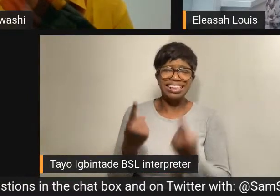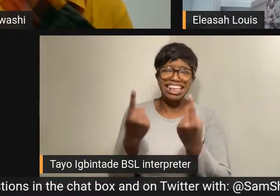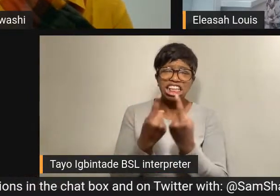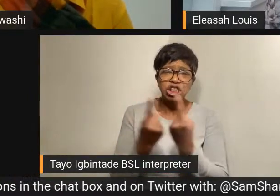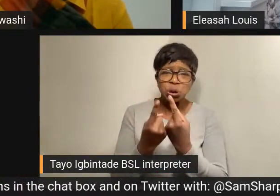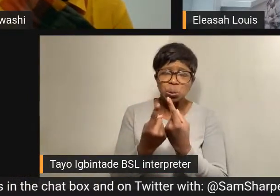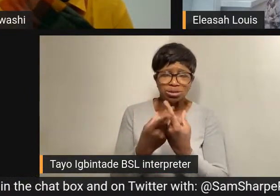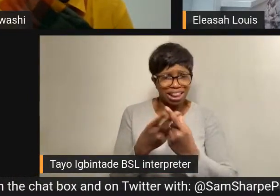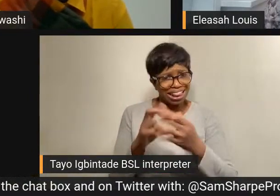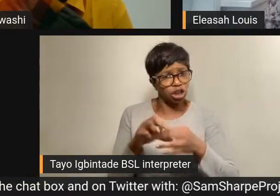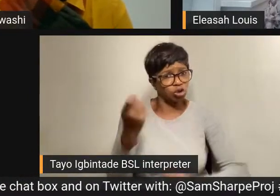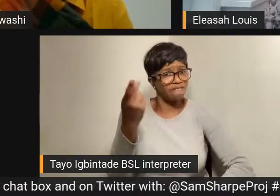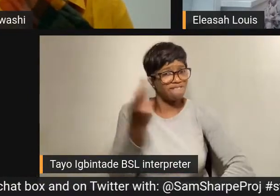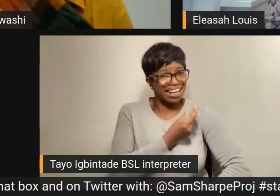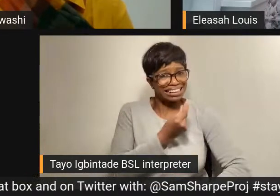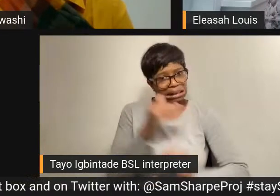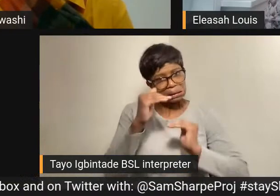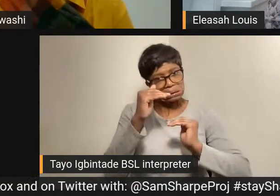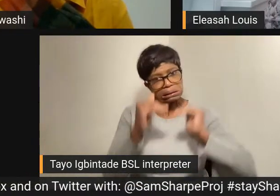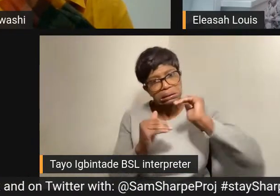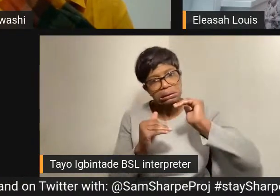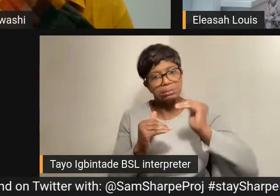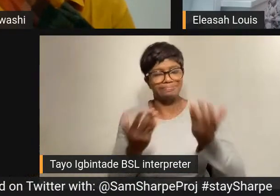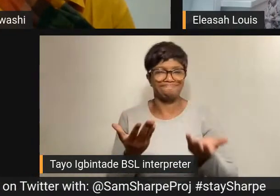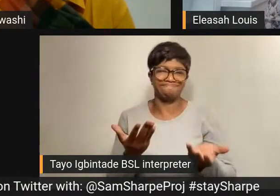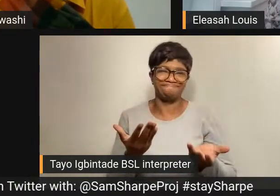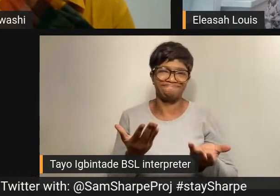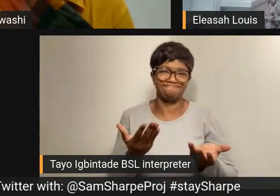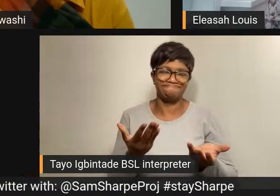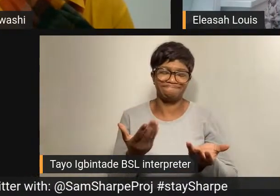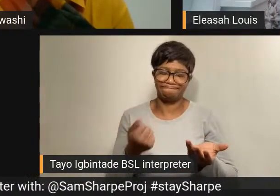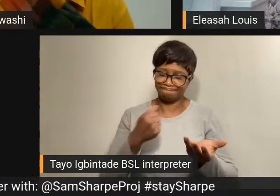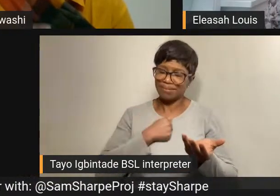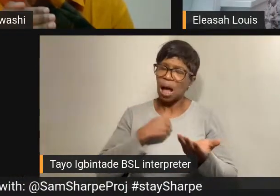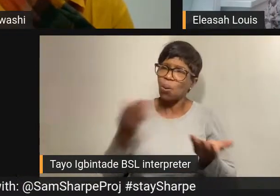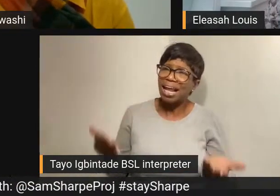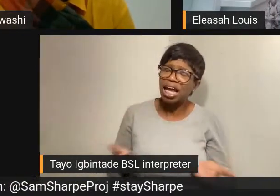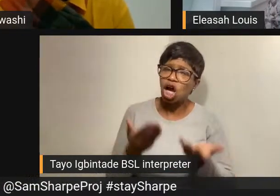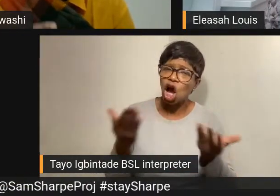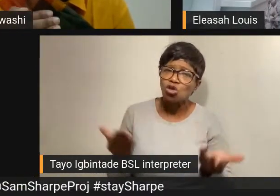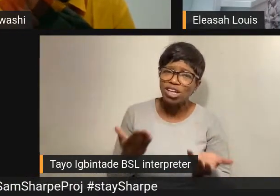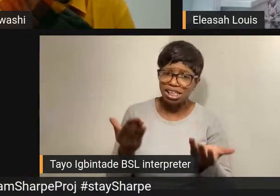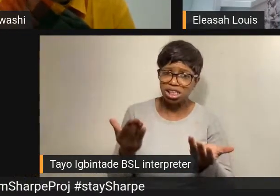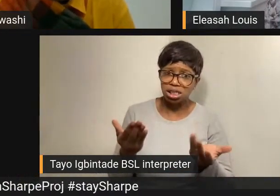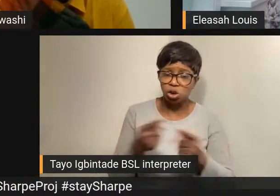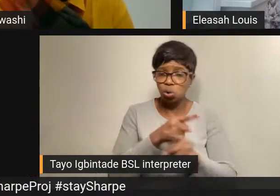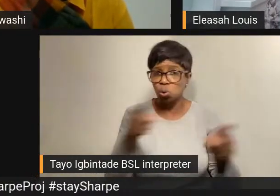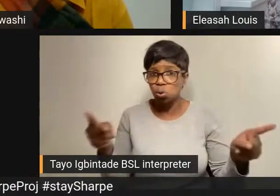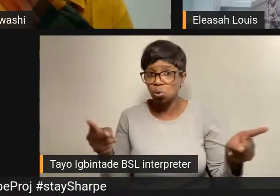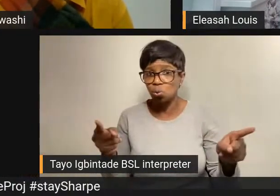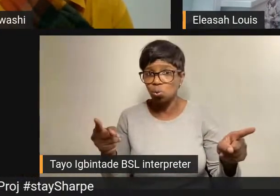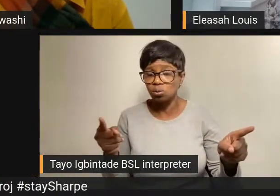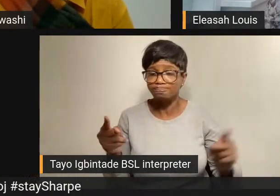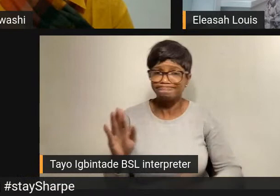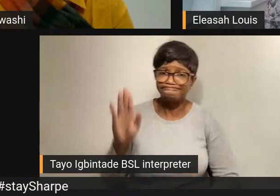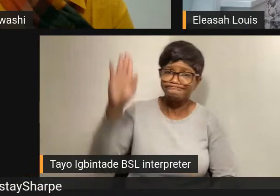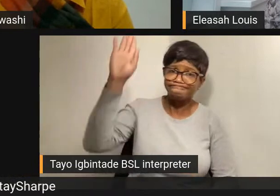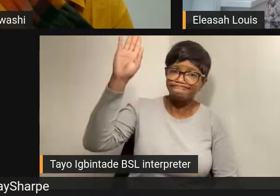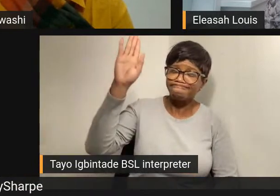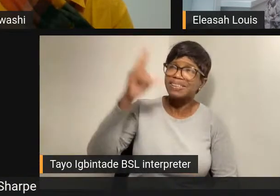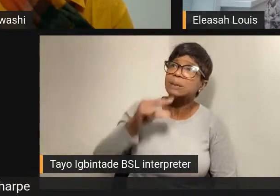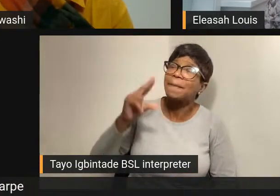vaccine inequity, my encouragement is to speak up and to speak